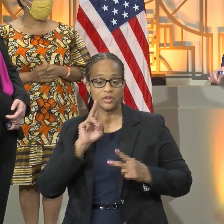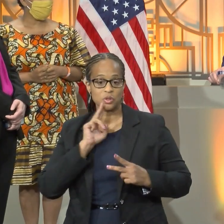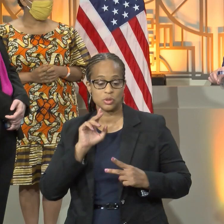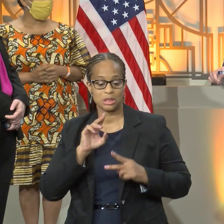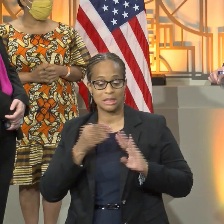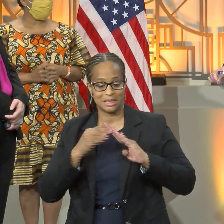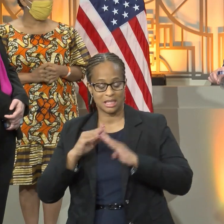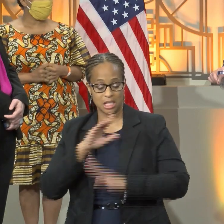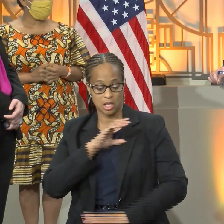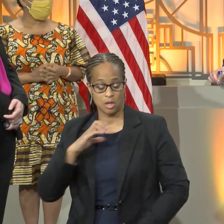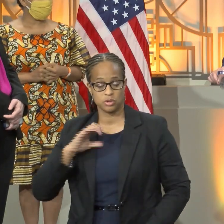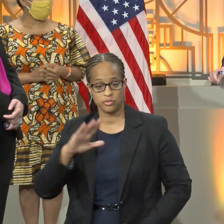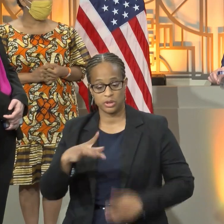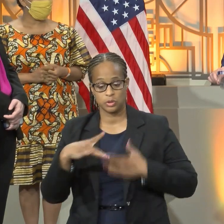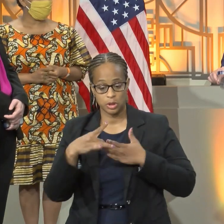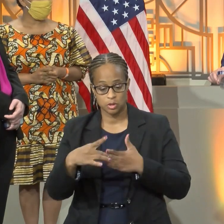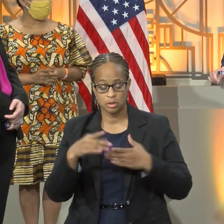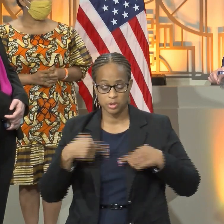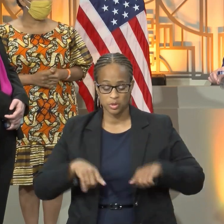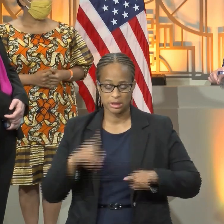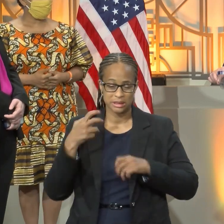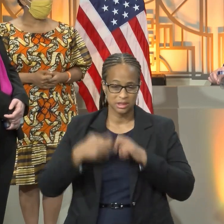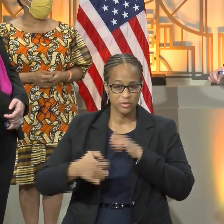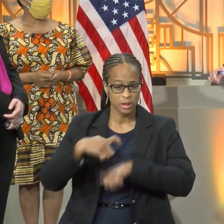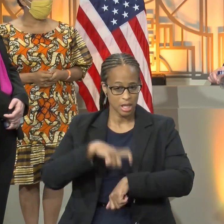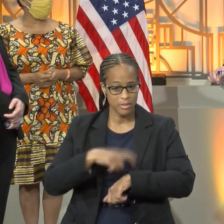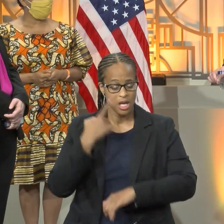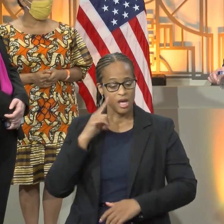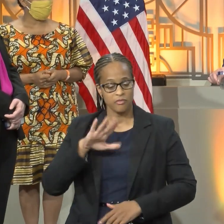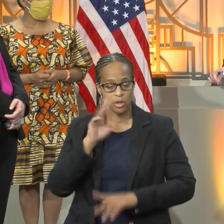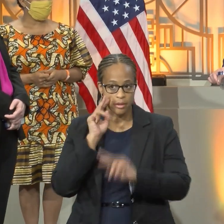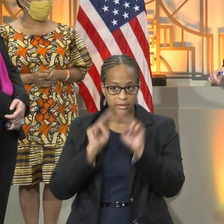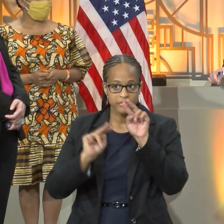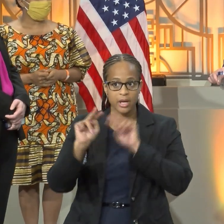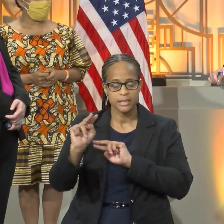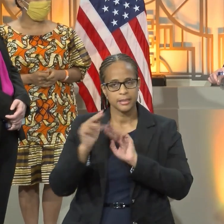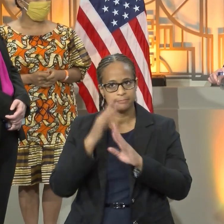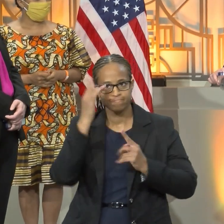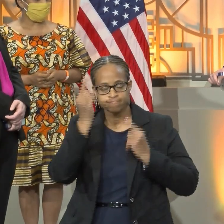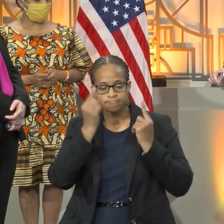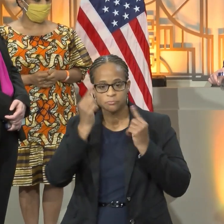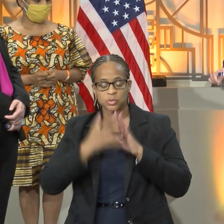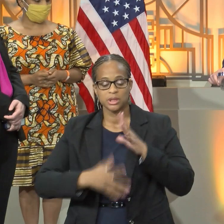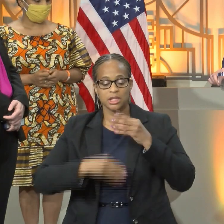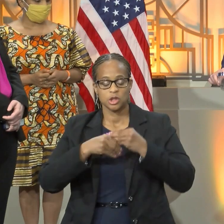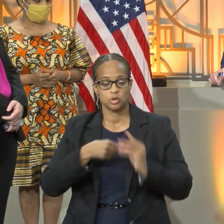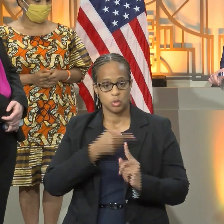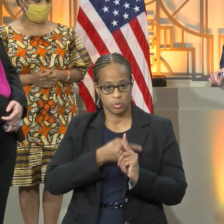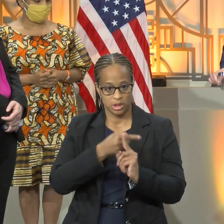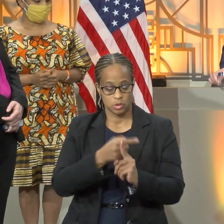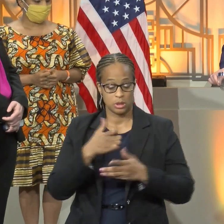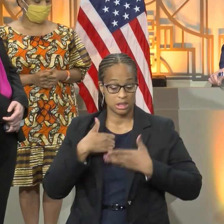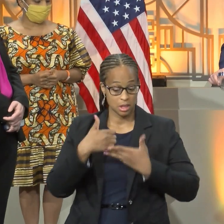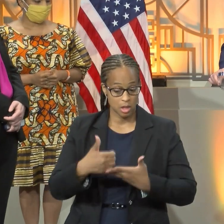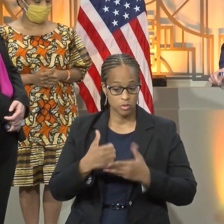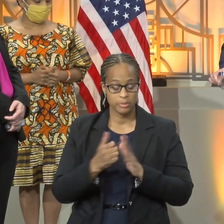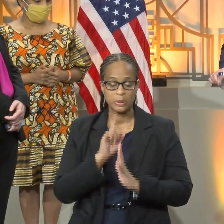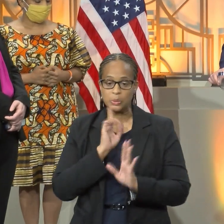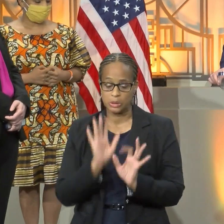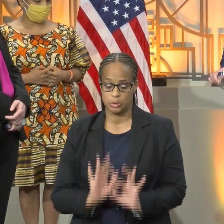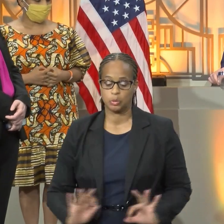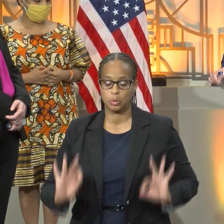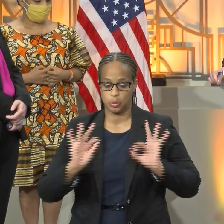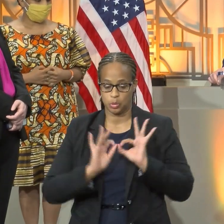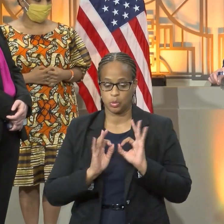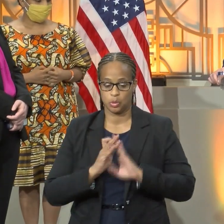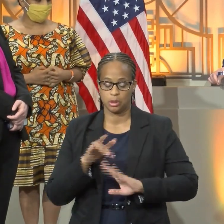Council for their leadership during this difficult time and for their foresight in considering additional rental assistance, which will be critical